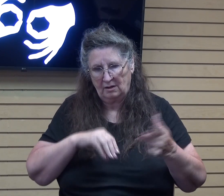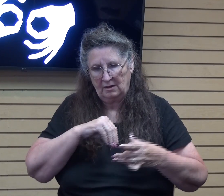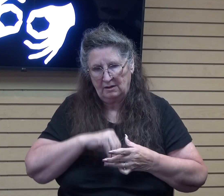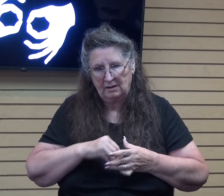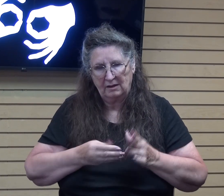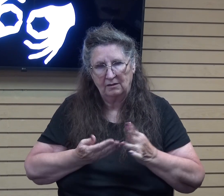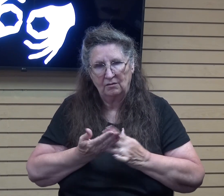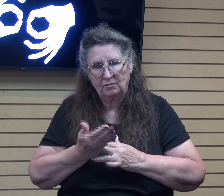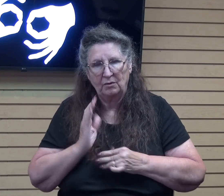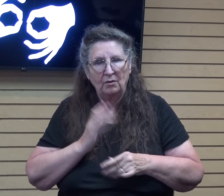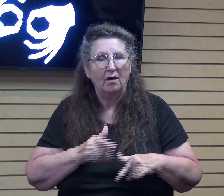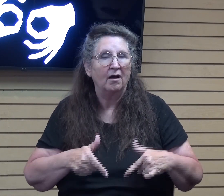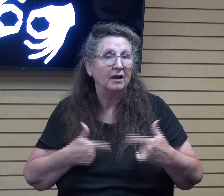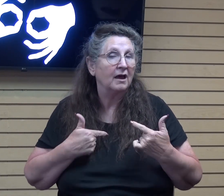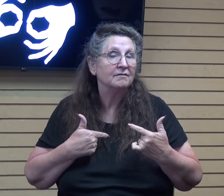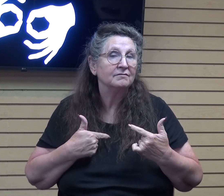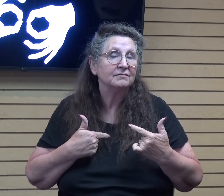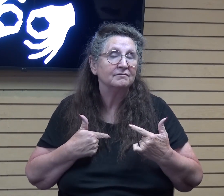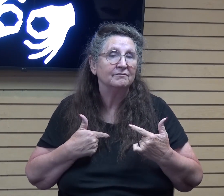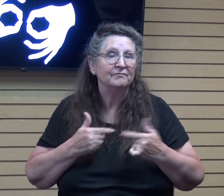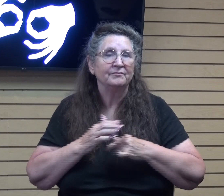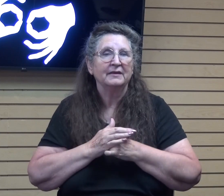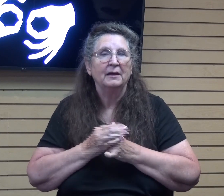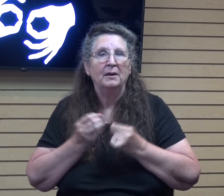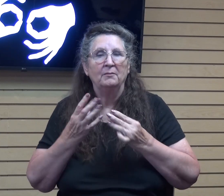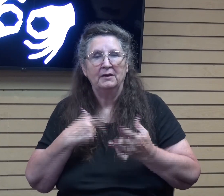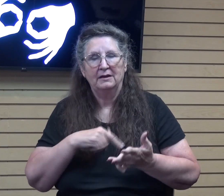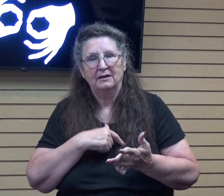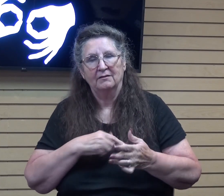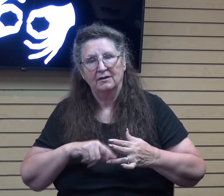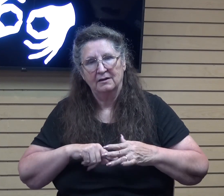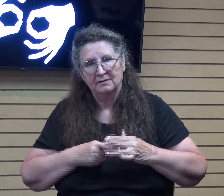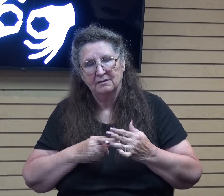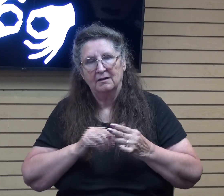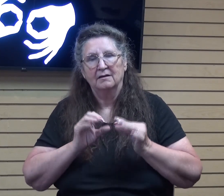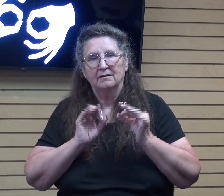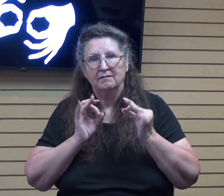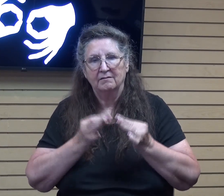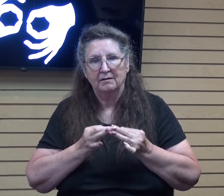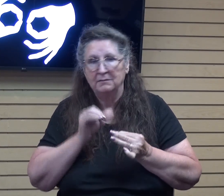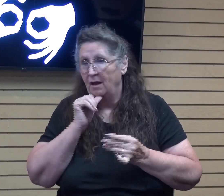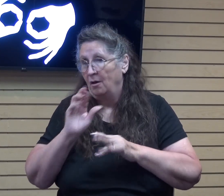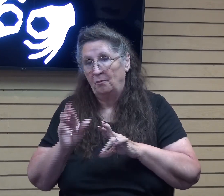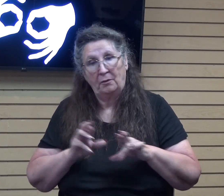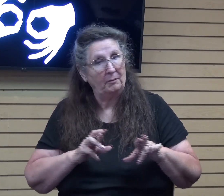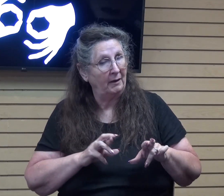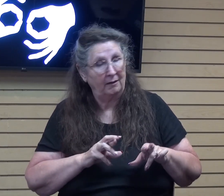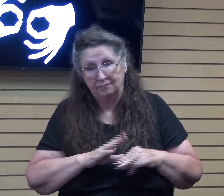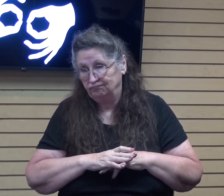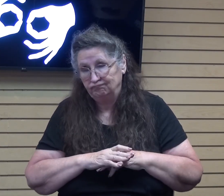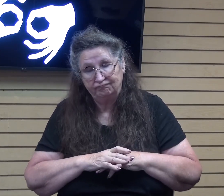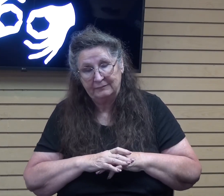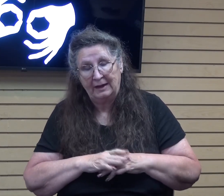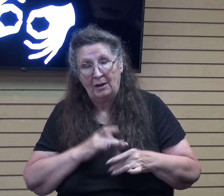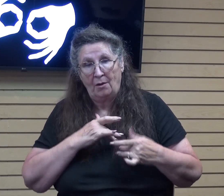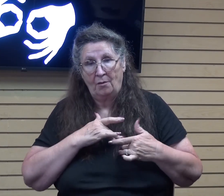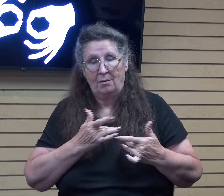throughout our life. Many of us start a family unprepared, and we feel that we are